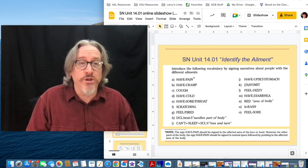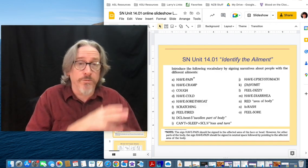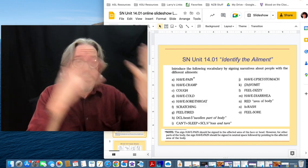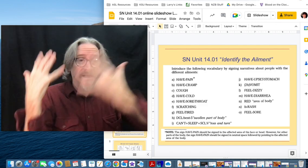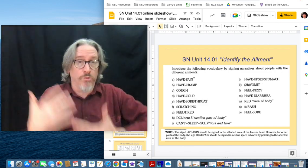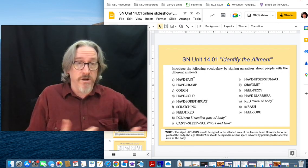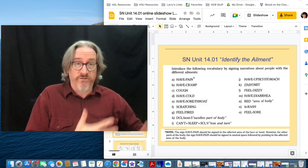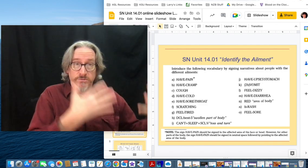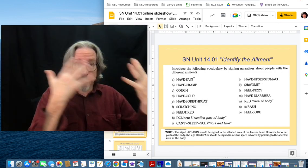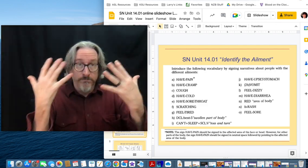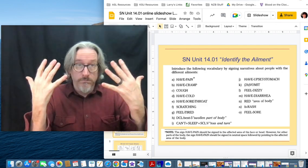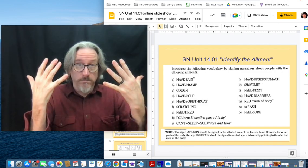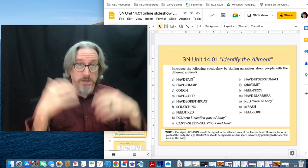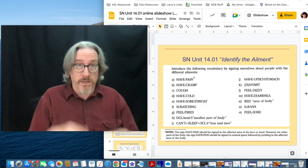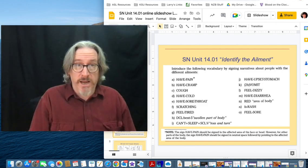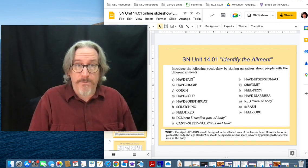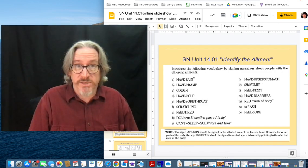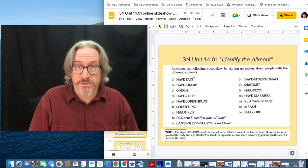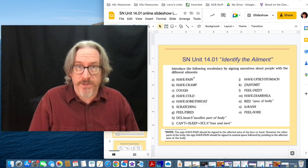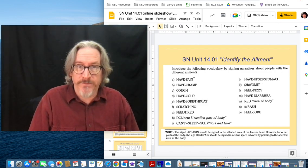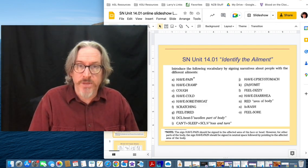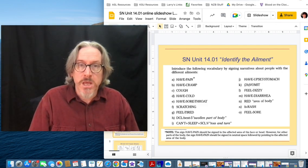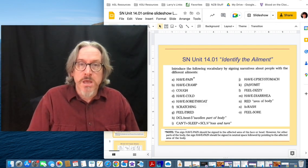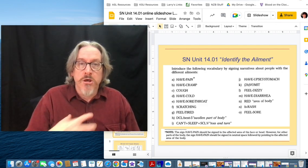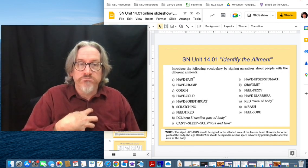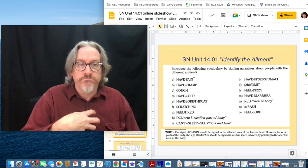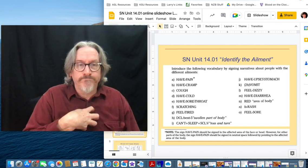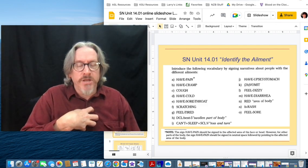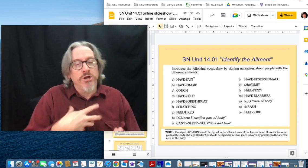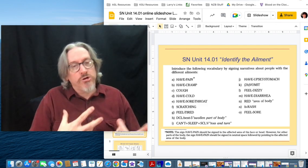And you can place that wherever it happens to be.